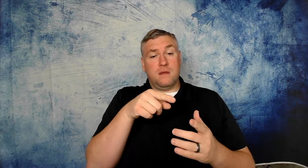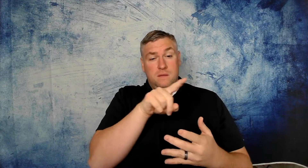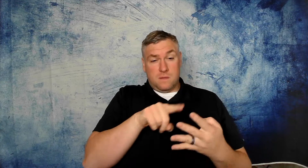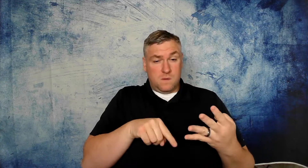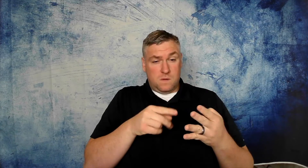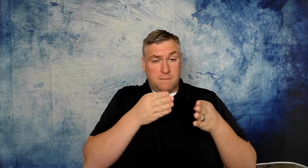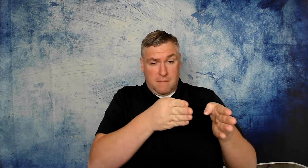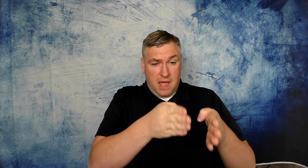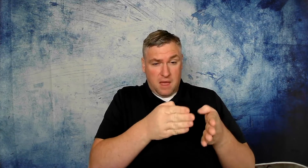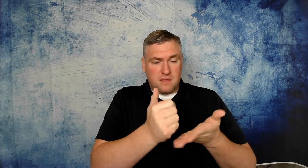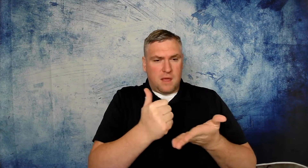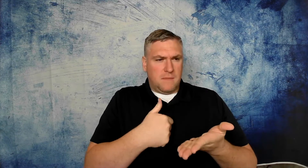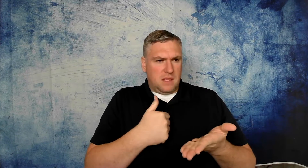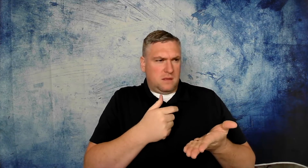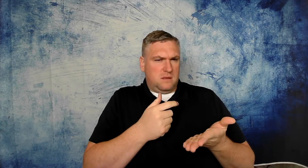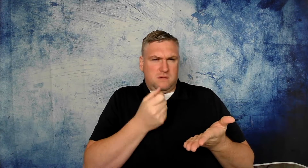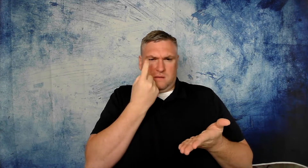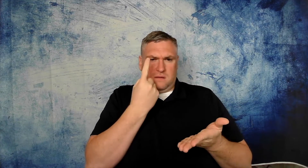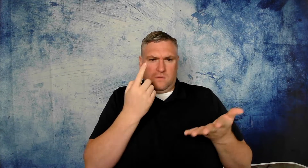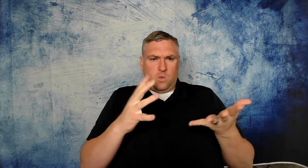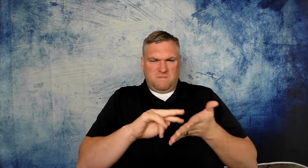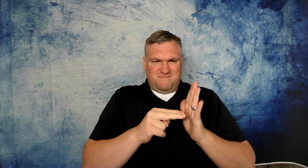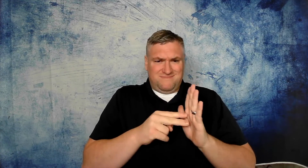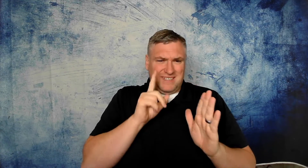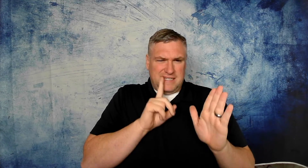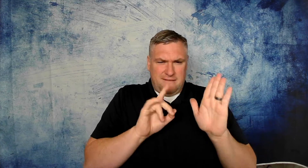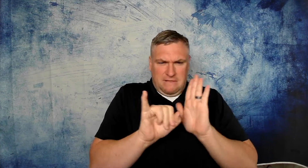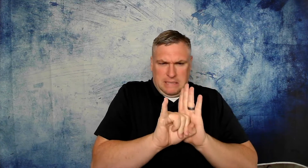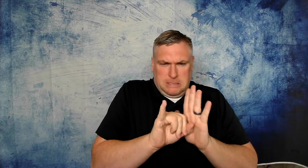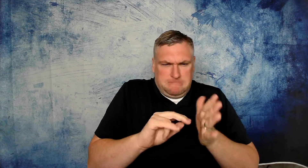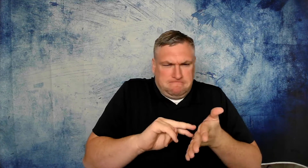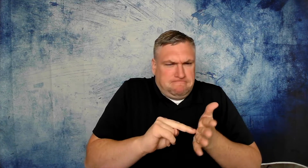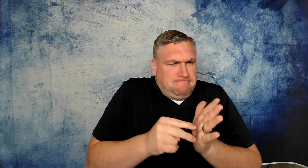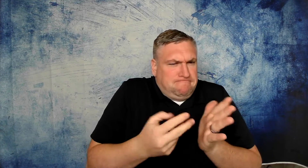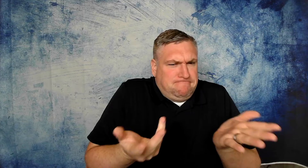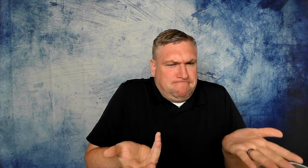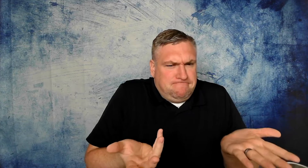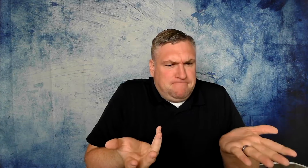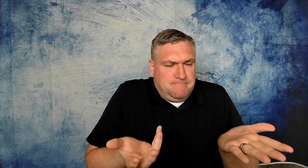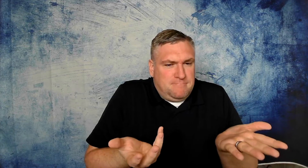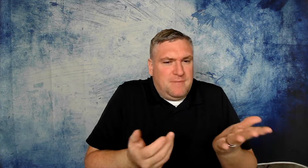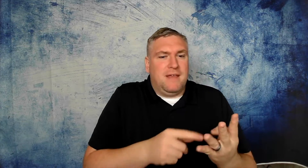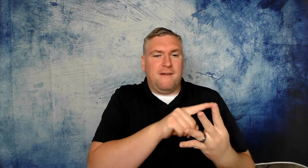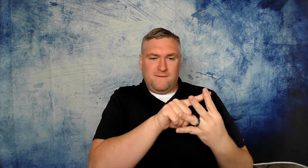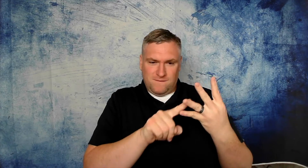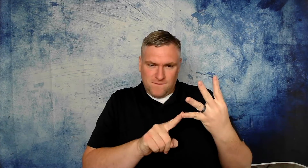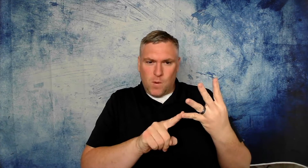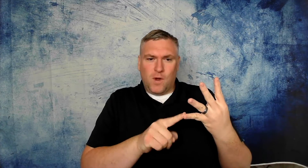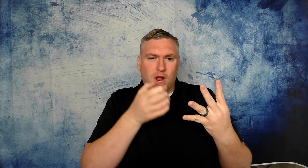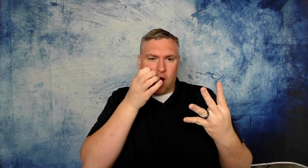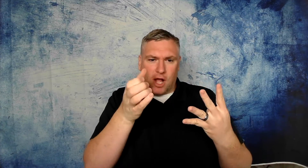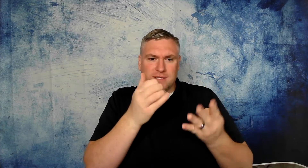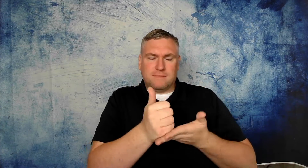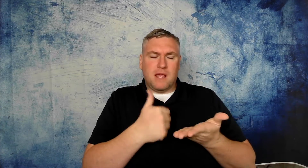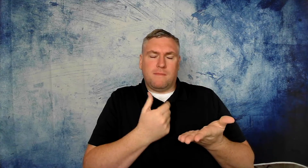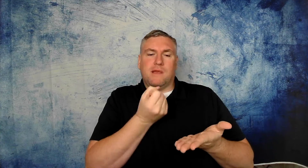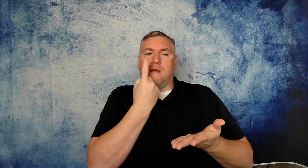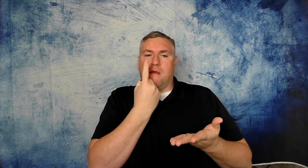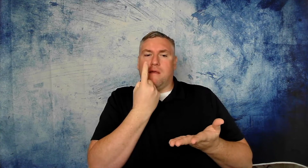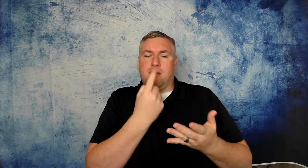goal. The paths help us understand what deaf identity means, what excellence, what each of those